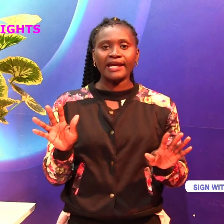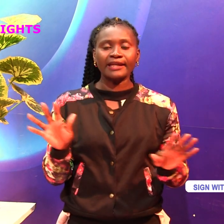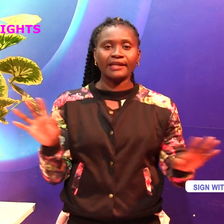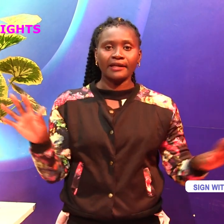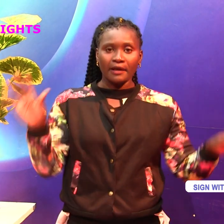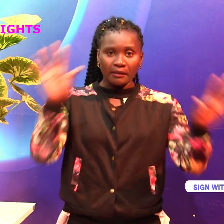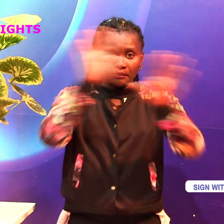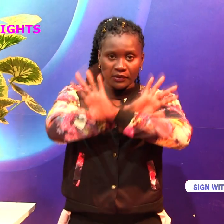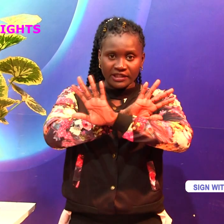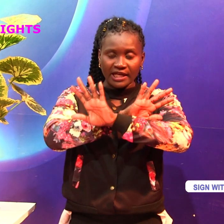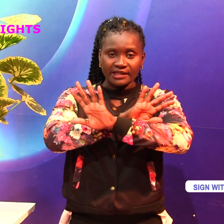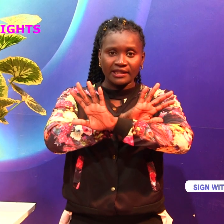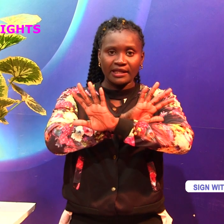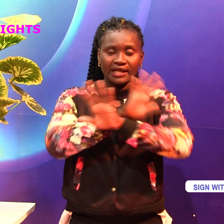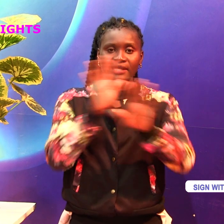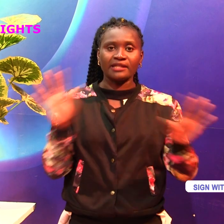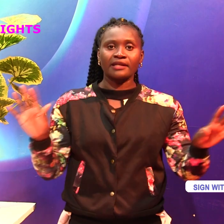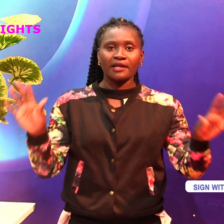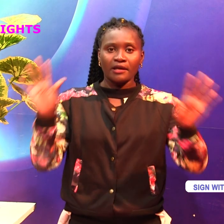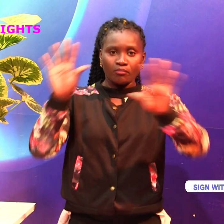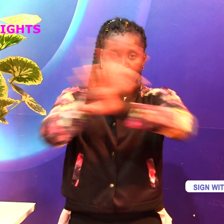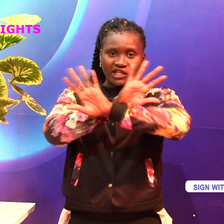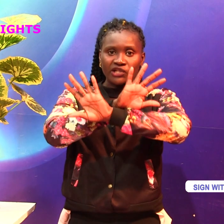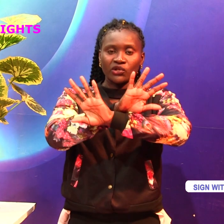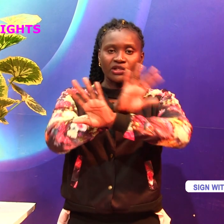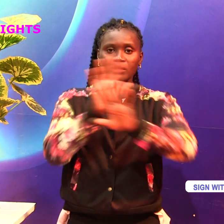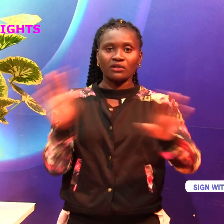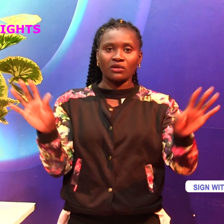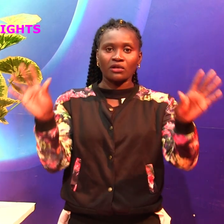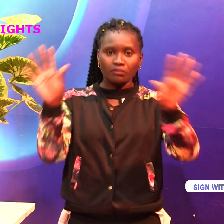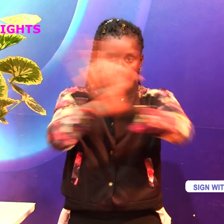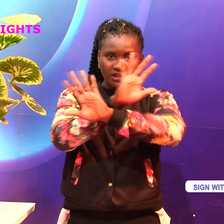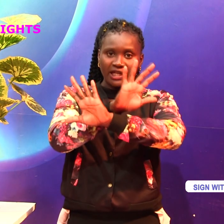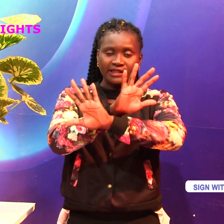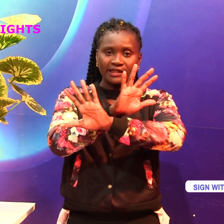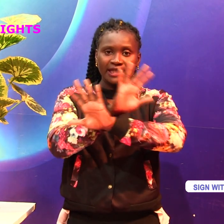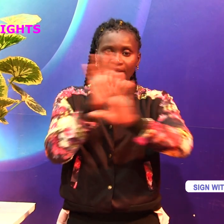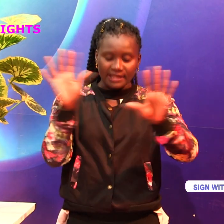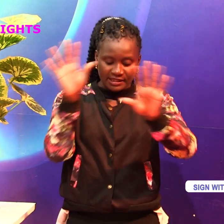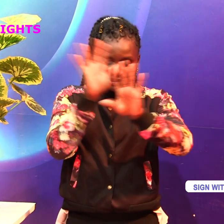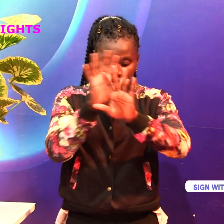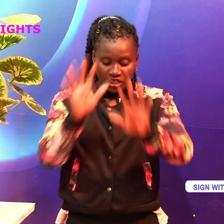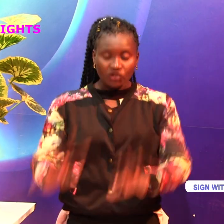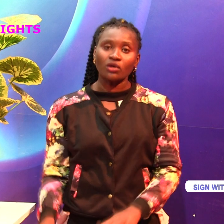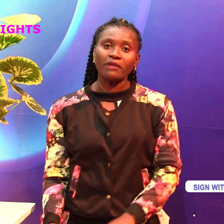Again, protect, like this. Protection or protect, like this. So my